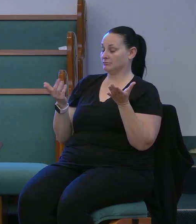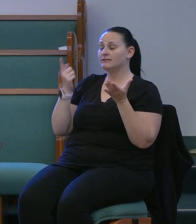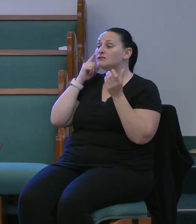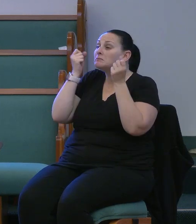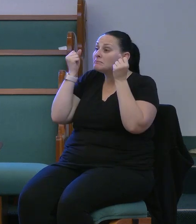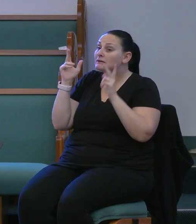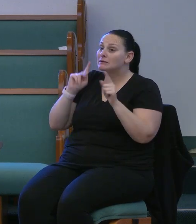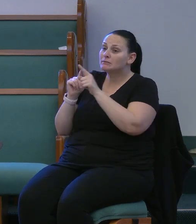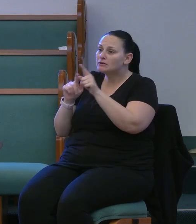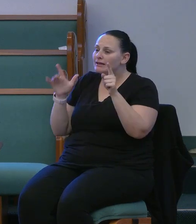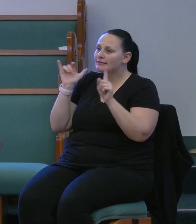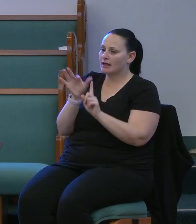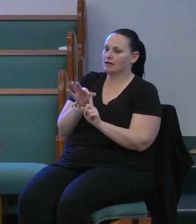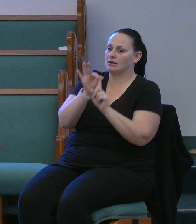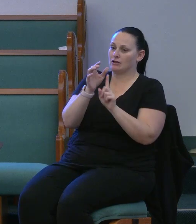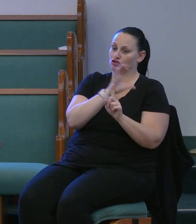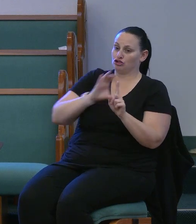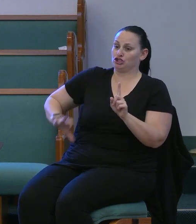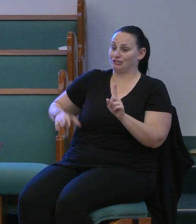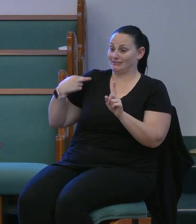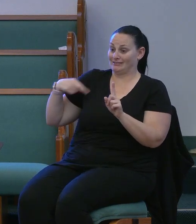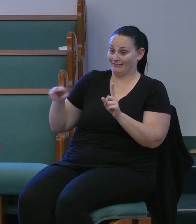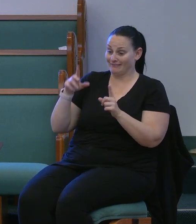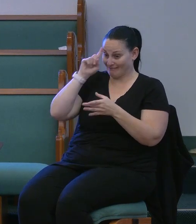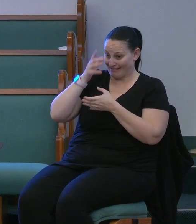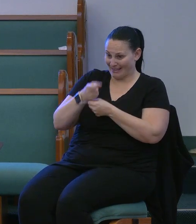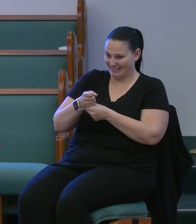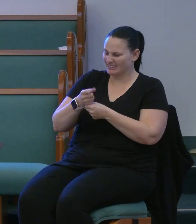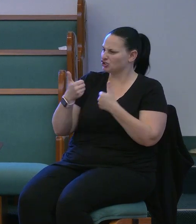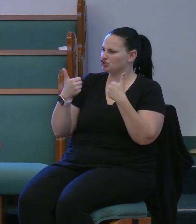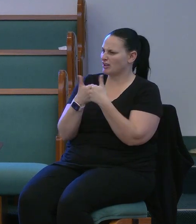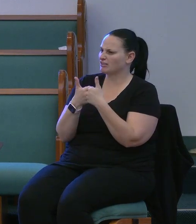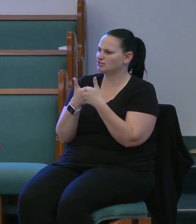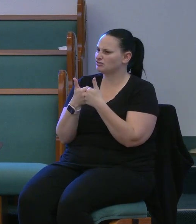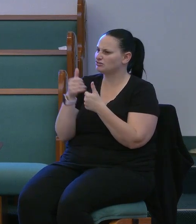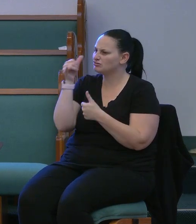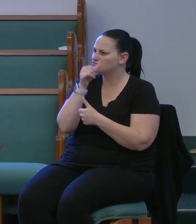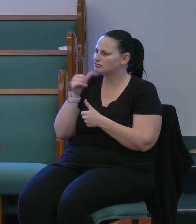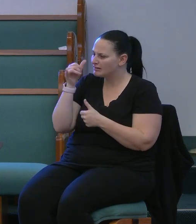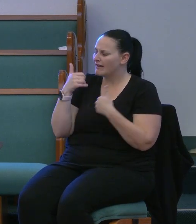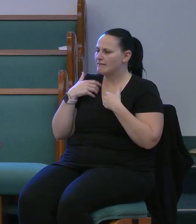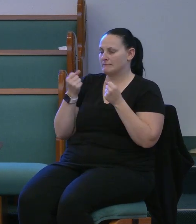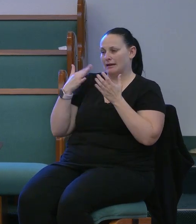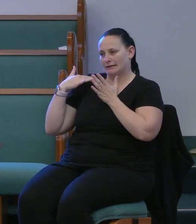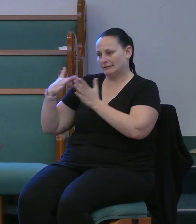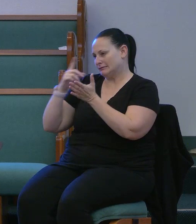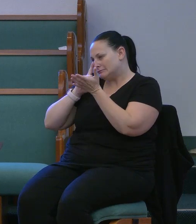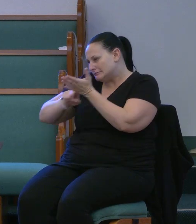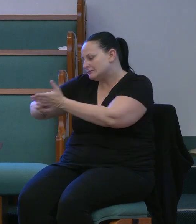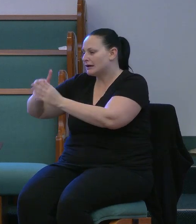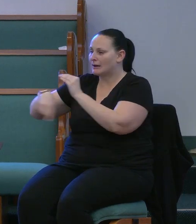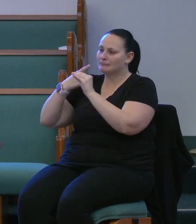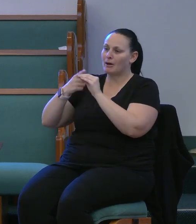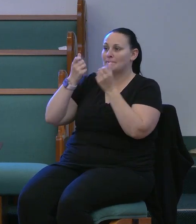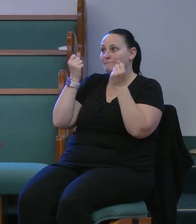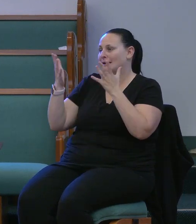the exclusiveness of the Christian faith is a challenge. There are many studies that are done about many